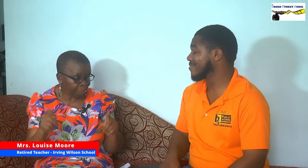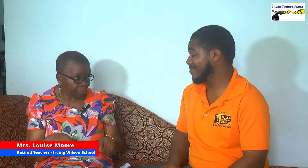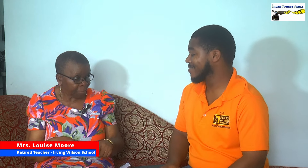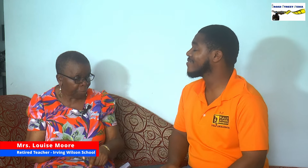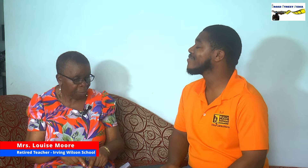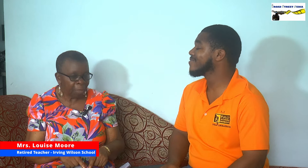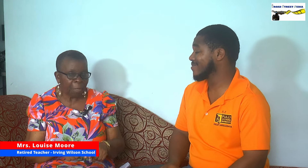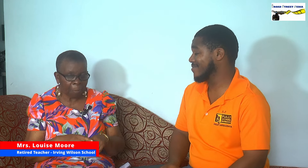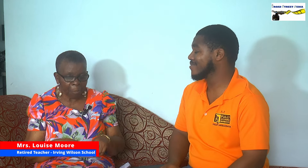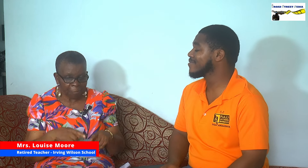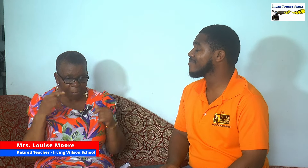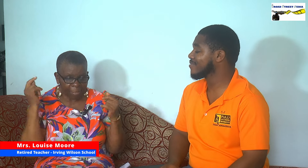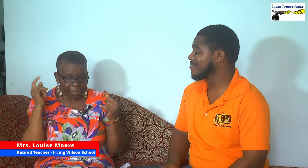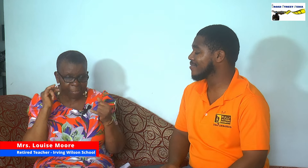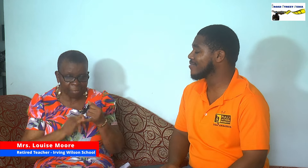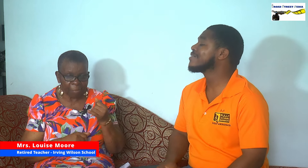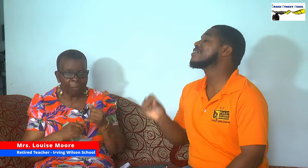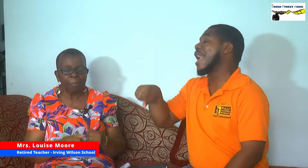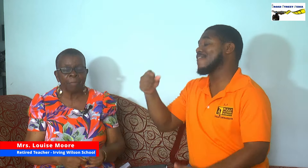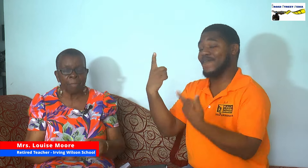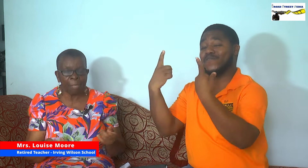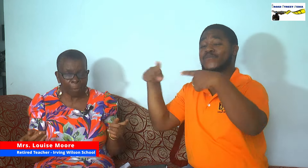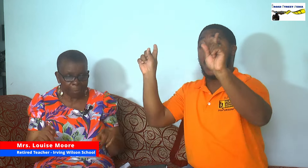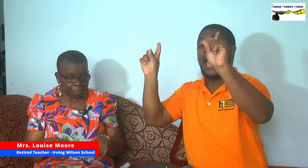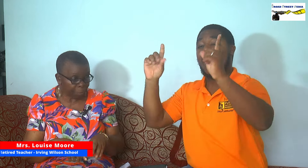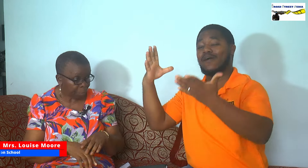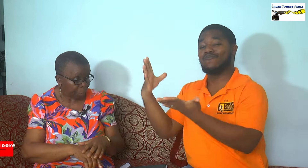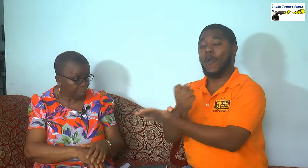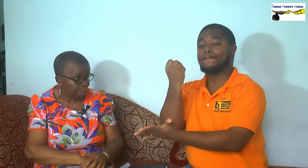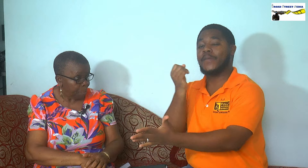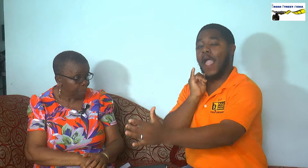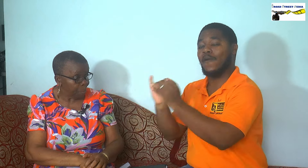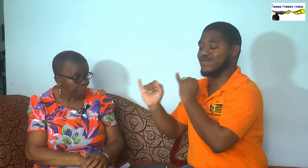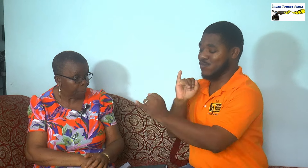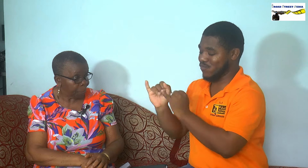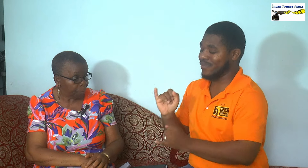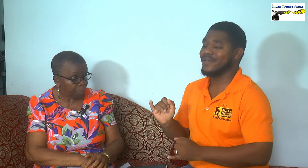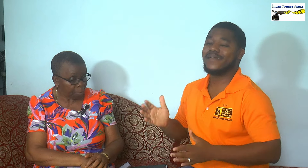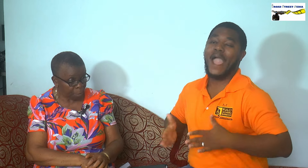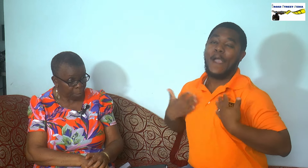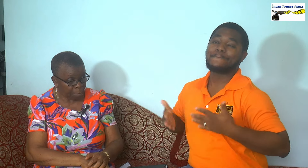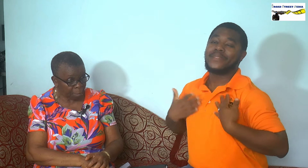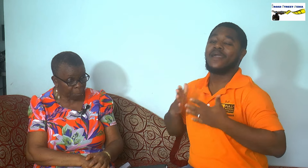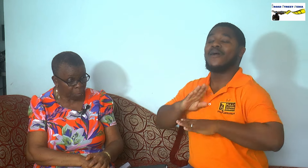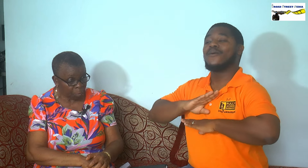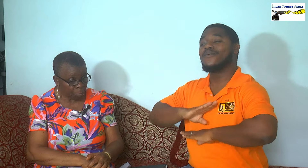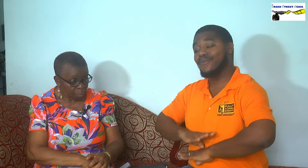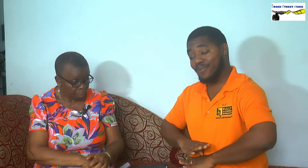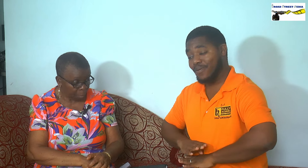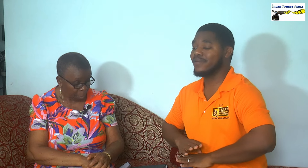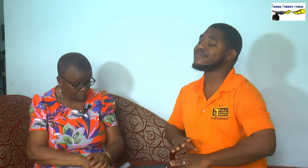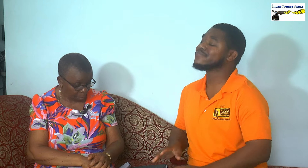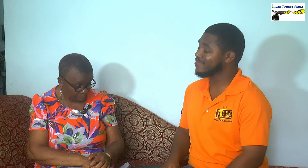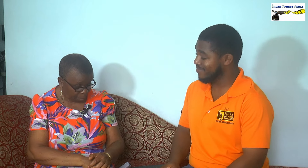happen. But finally, it's happened. Yeah, finally, we got to have this interview, and I'm happy and I'm